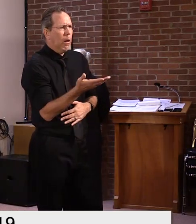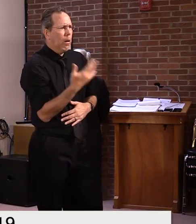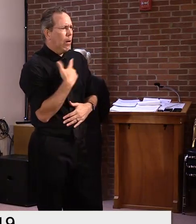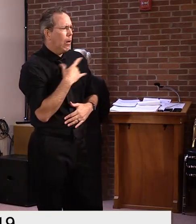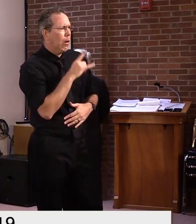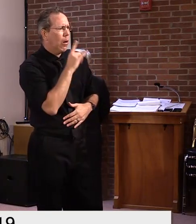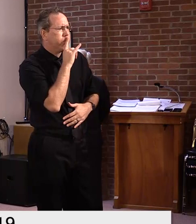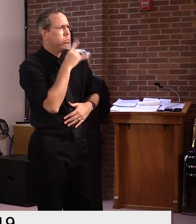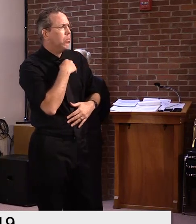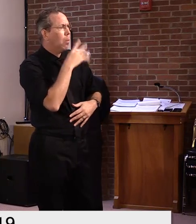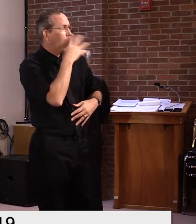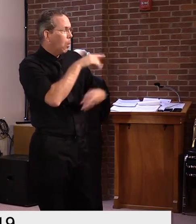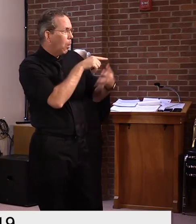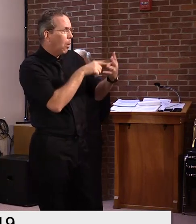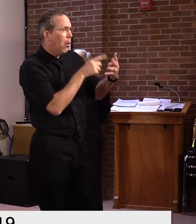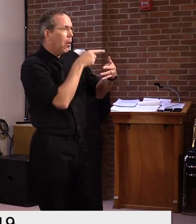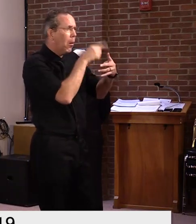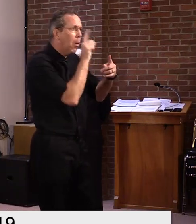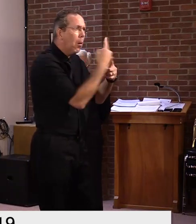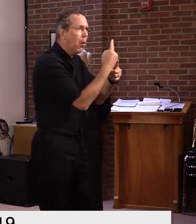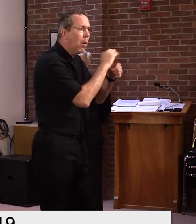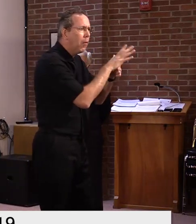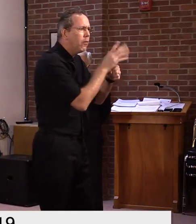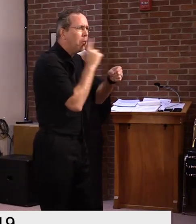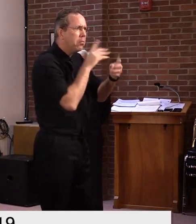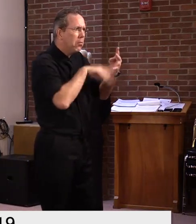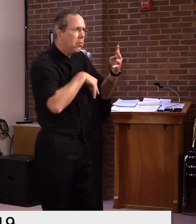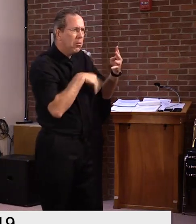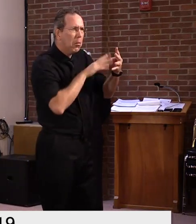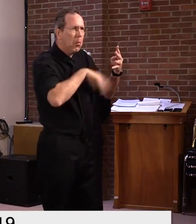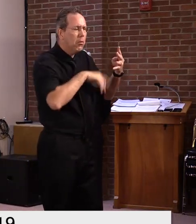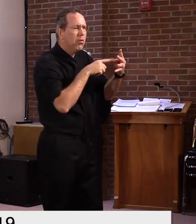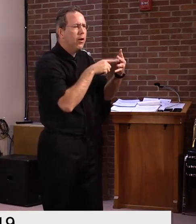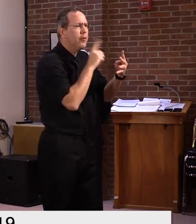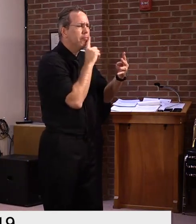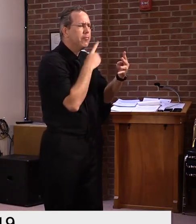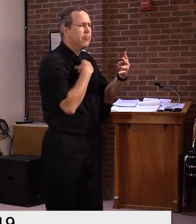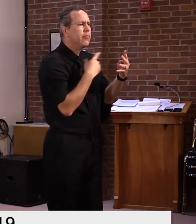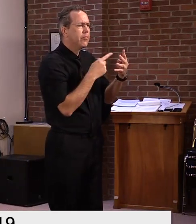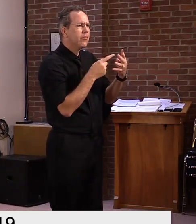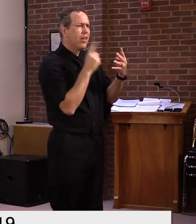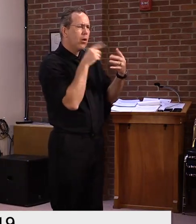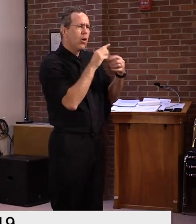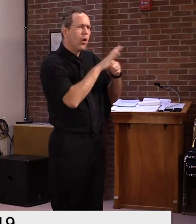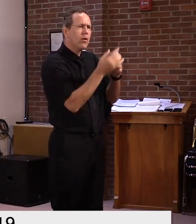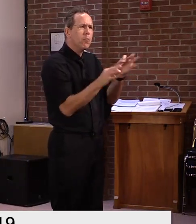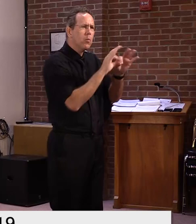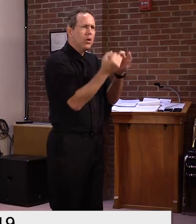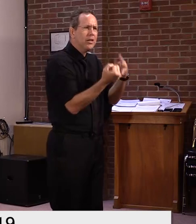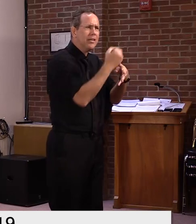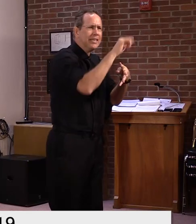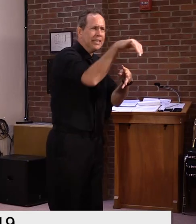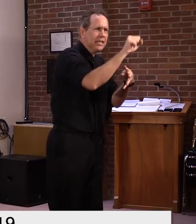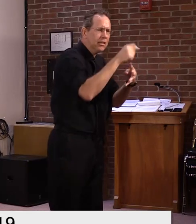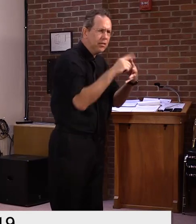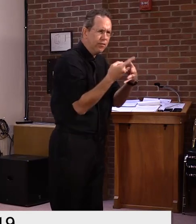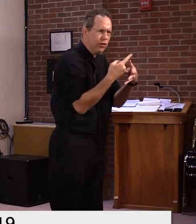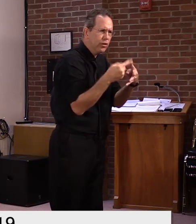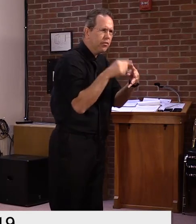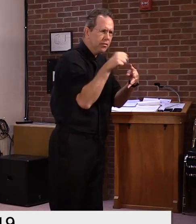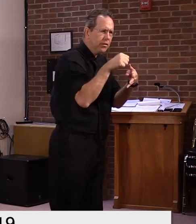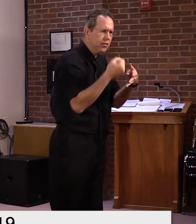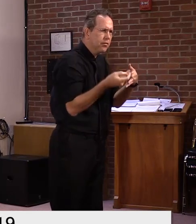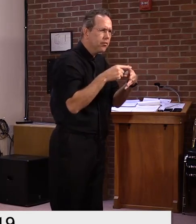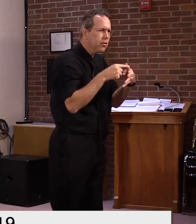so I would ask them to, or at least the committees of jurisdiction, to focus on, for instance, the